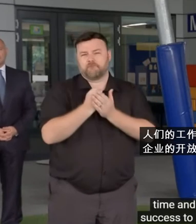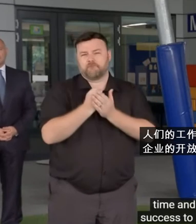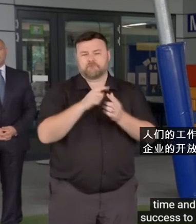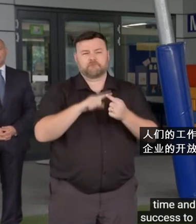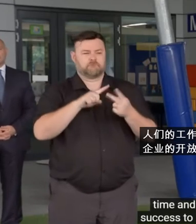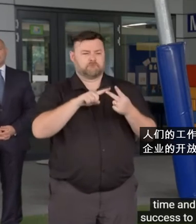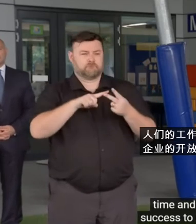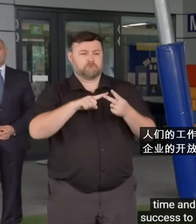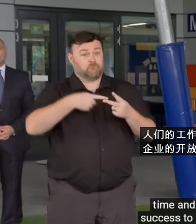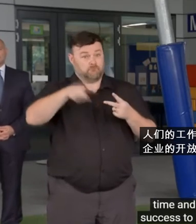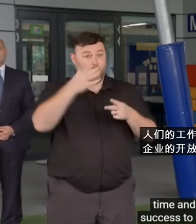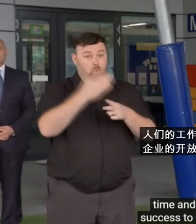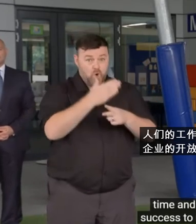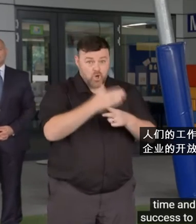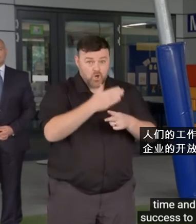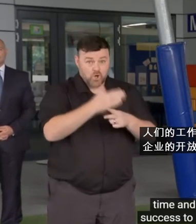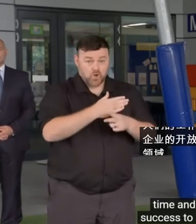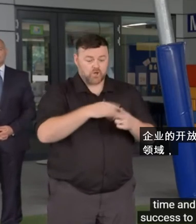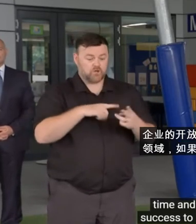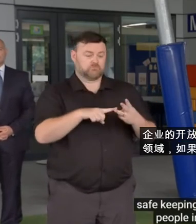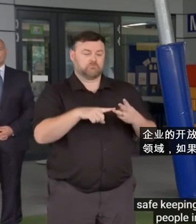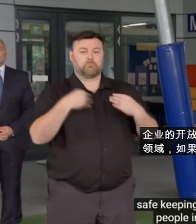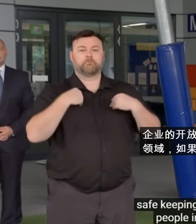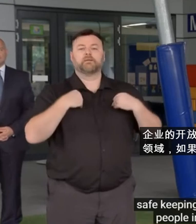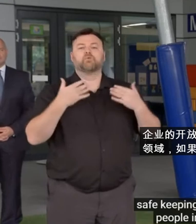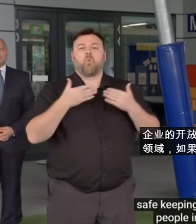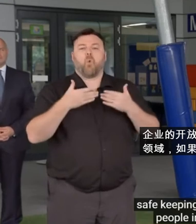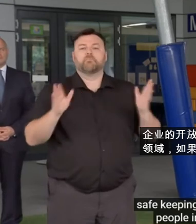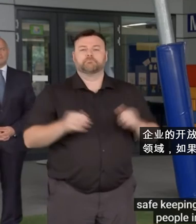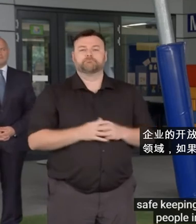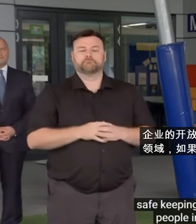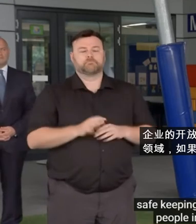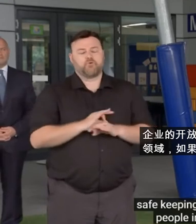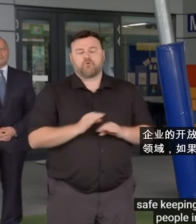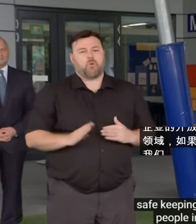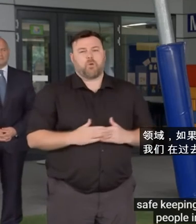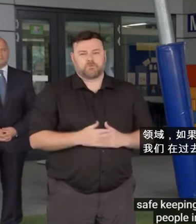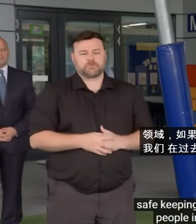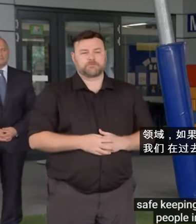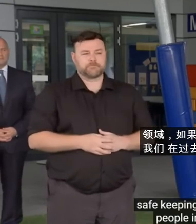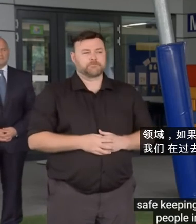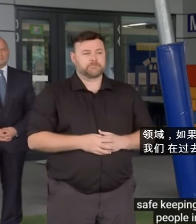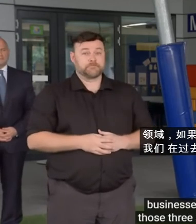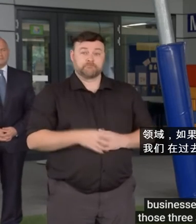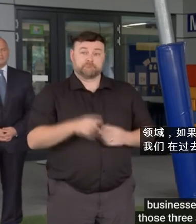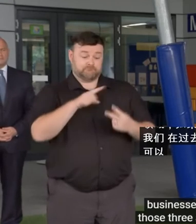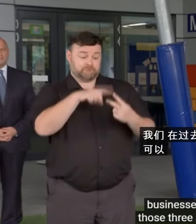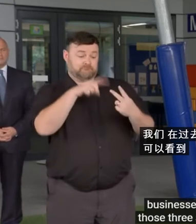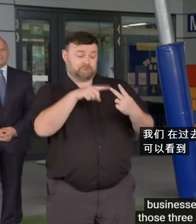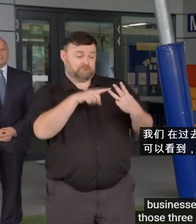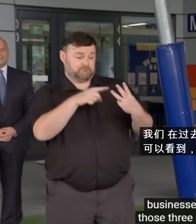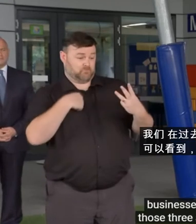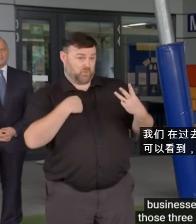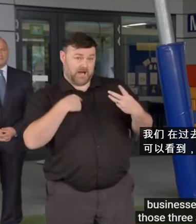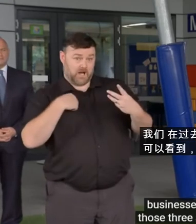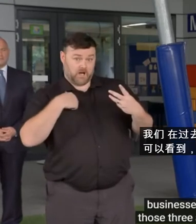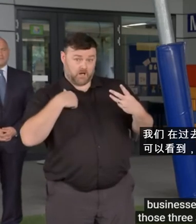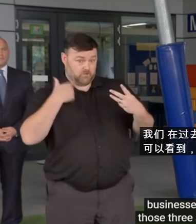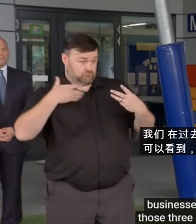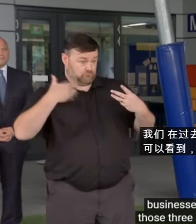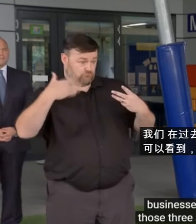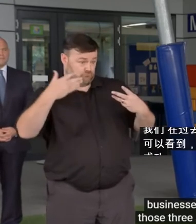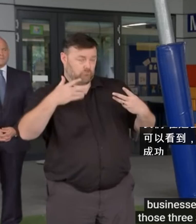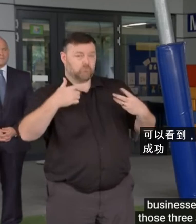keeping businesses open. That's those three areas. If we do that and continue that as we've done over the last 2 years and continue that going